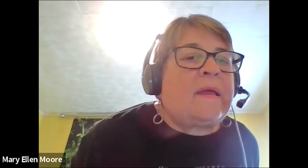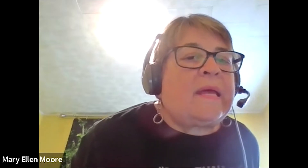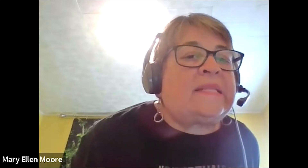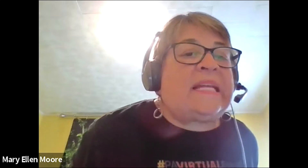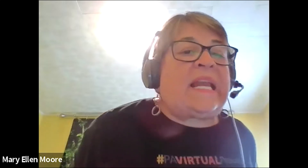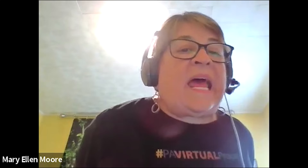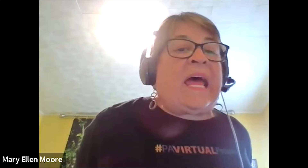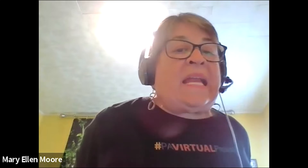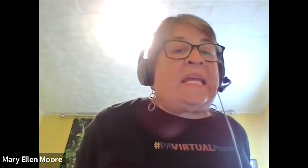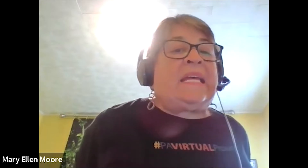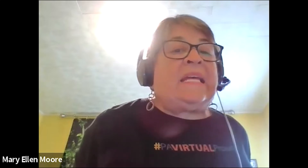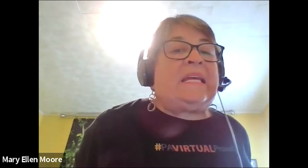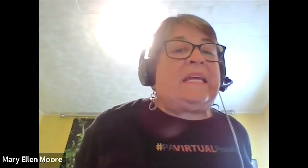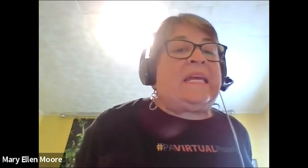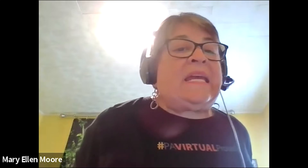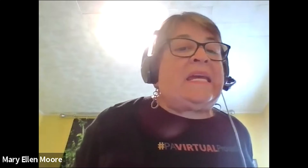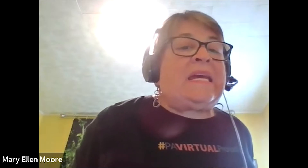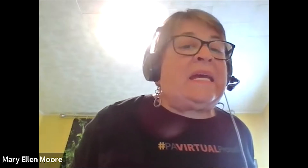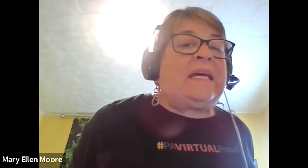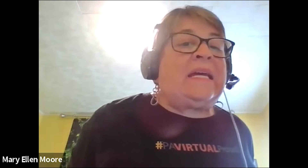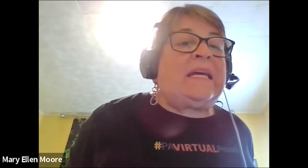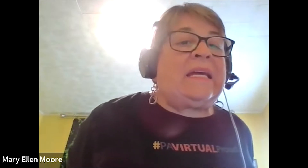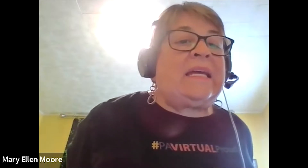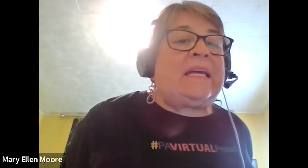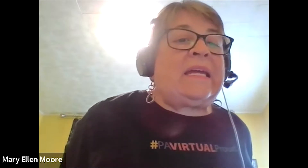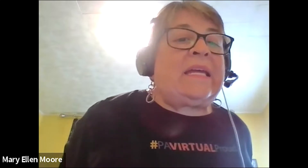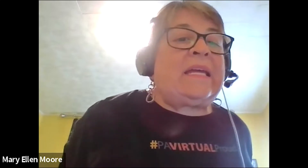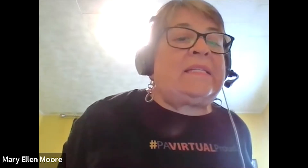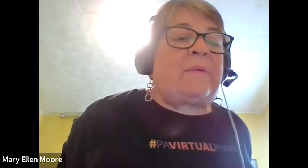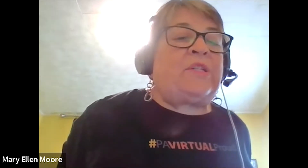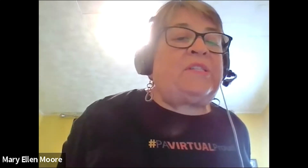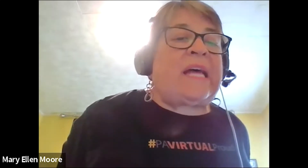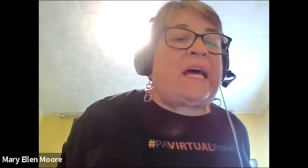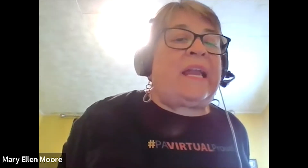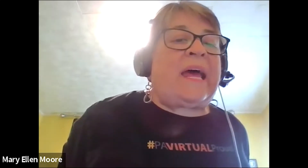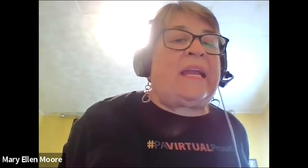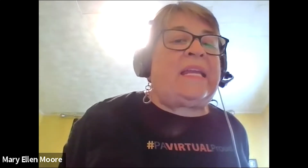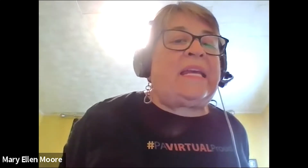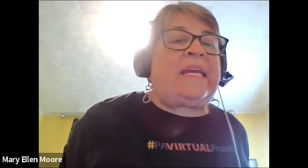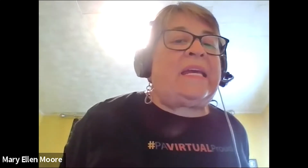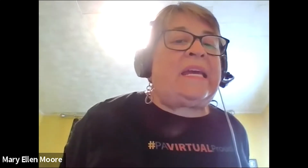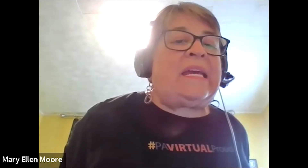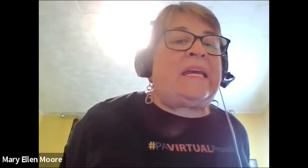Is it N-E? Is that what you said? N-E-E?